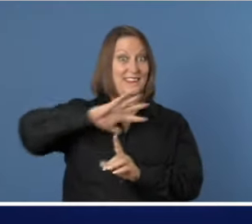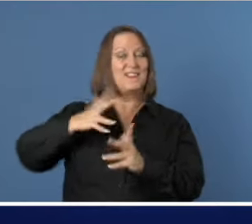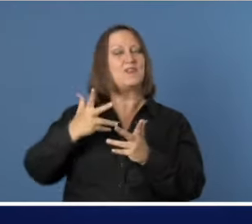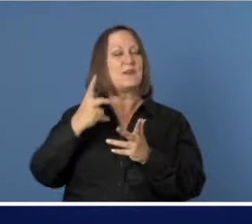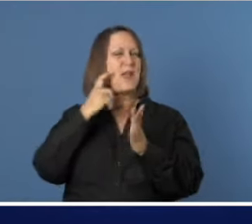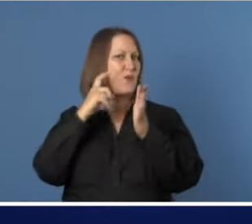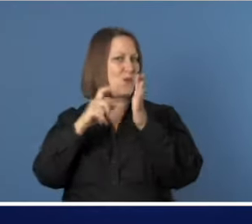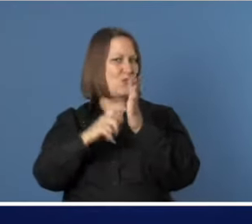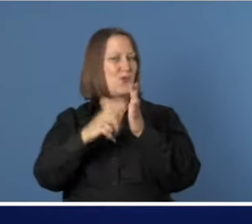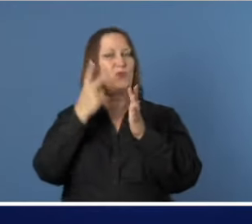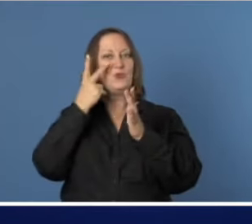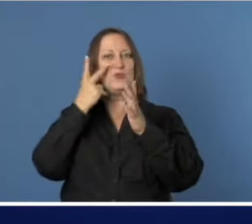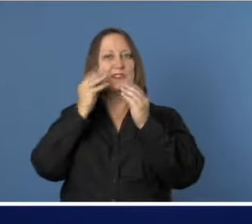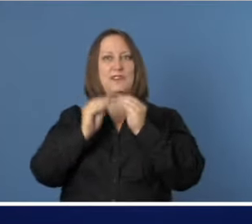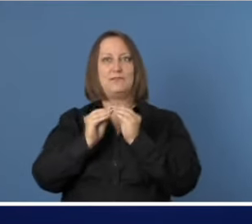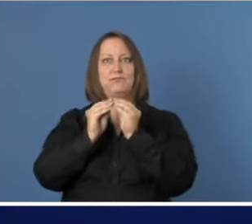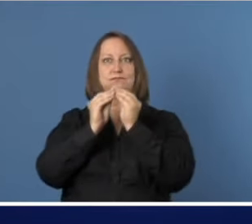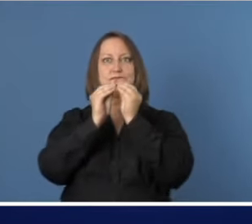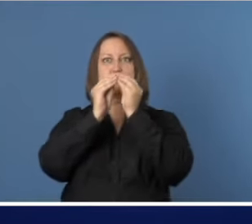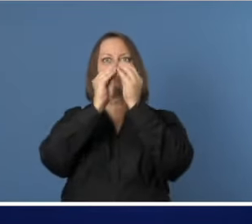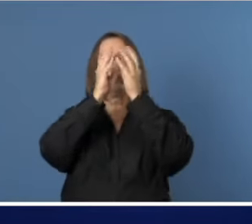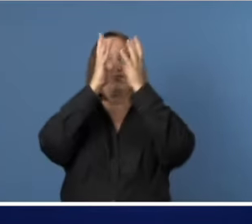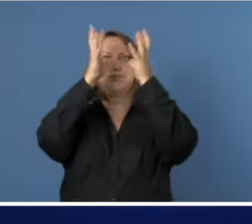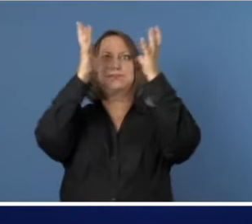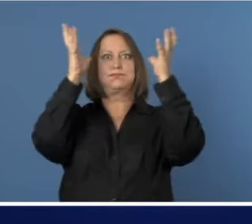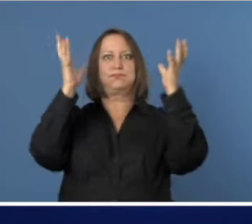usually characterized by a plume,